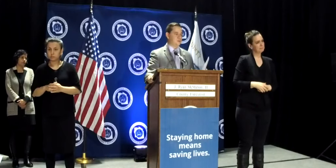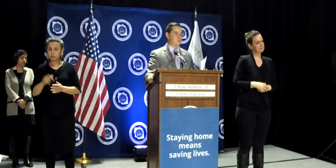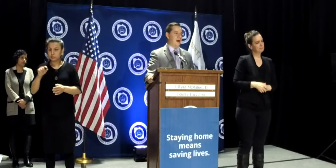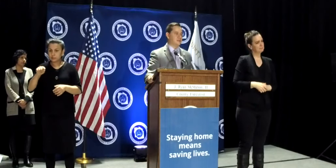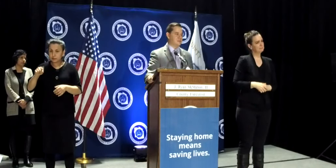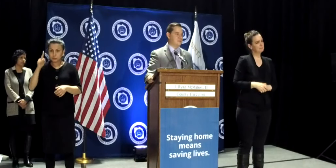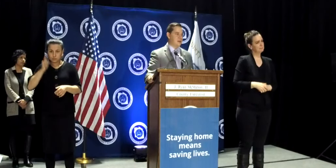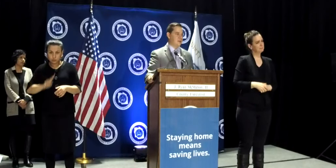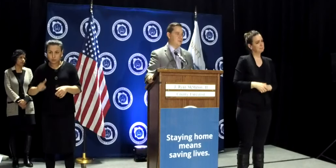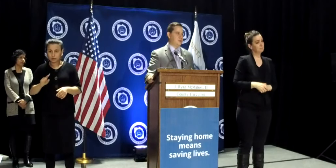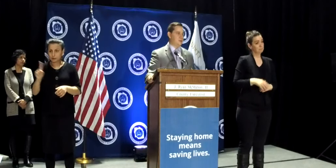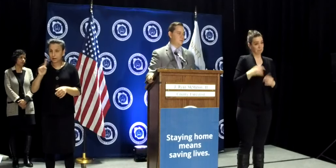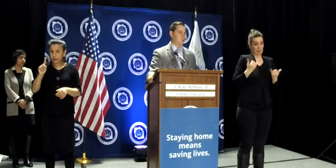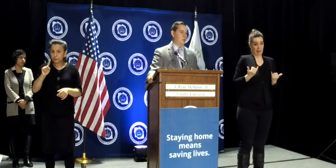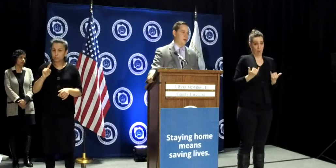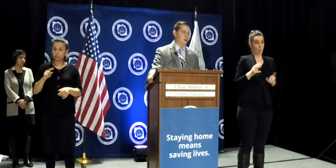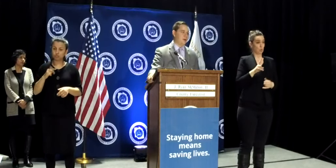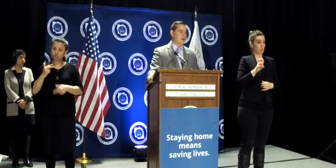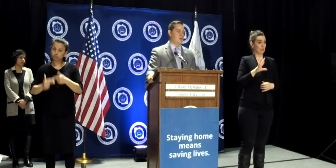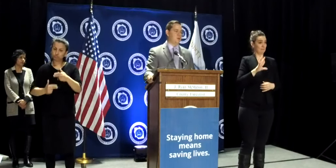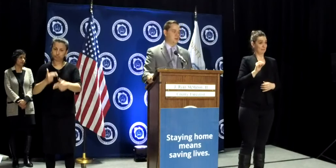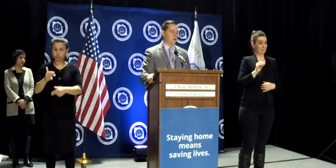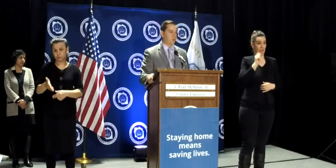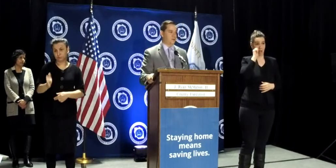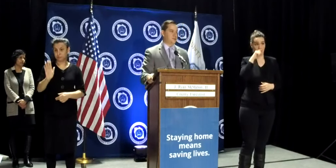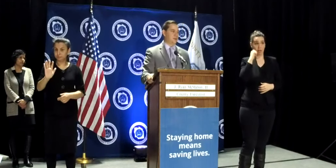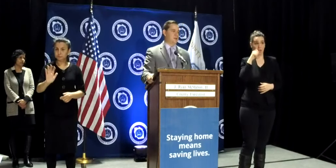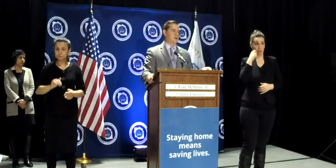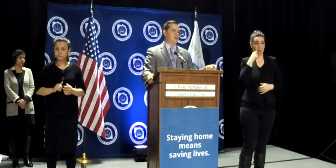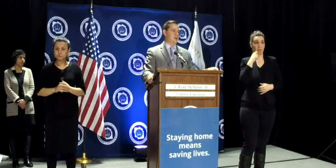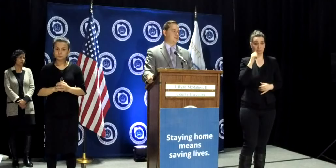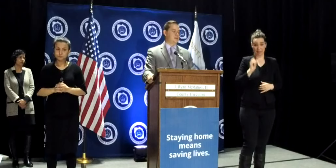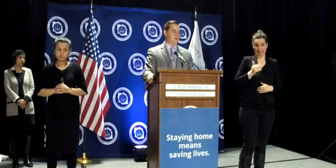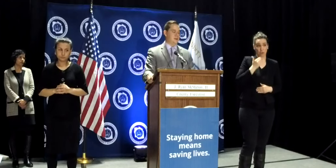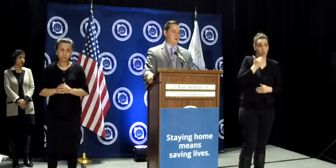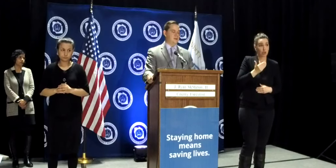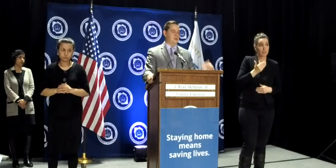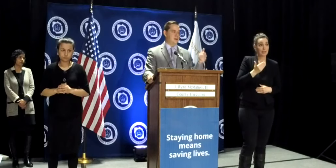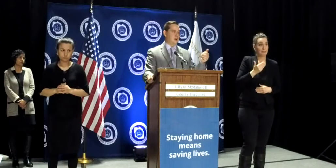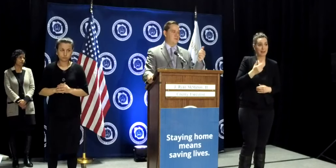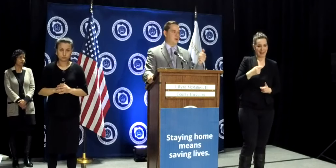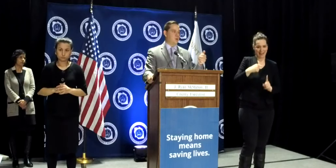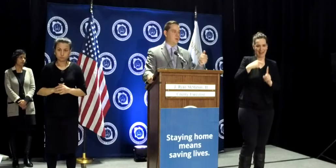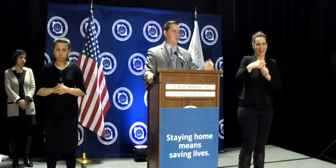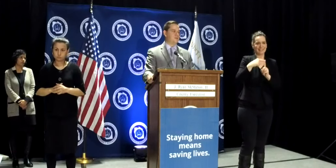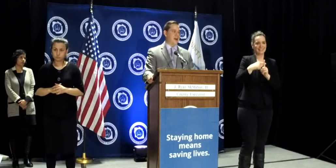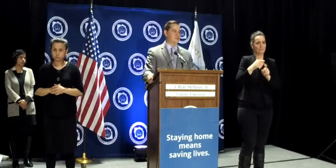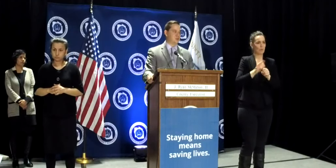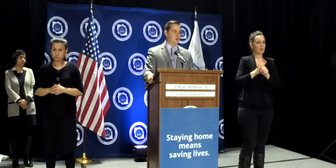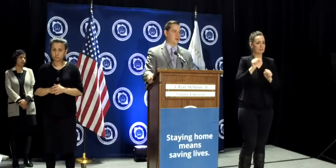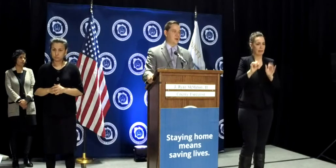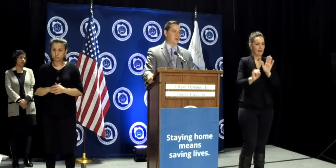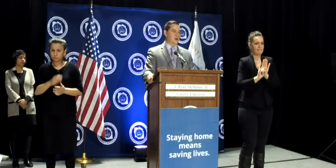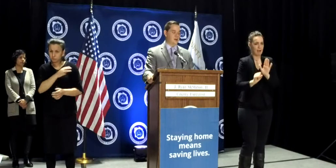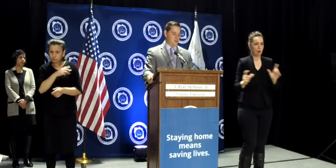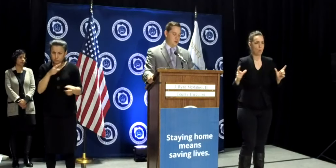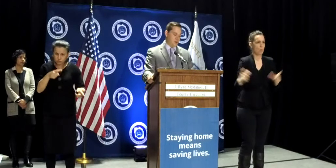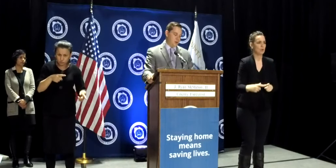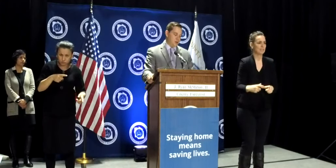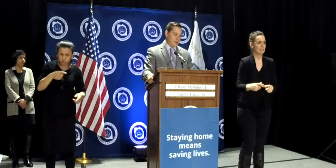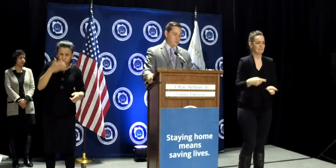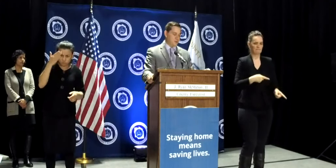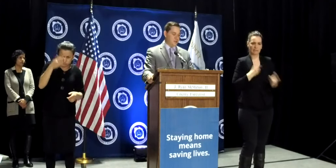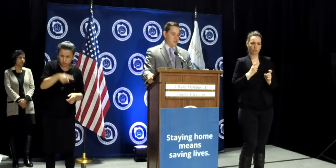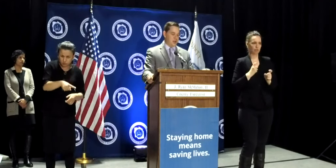those positives down to a point, and we can quarantine and identify and quarantine faster.